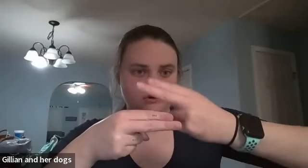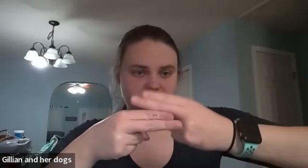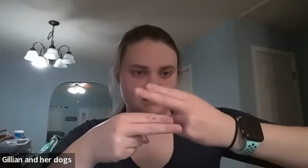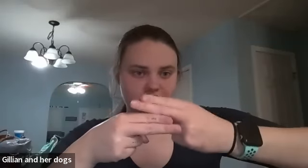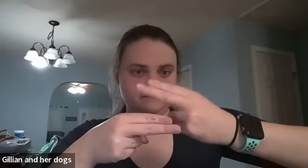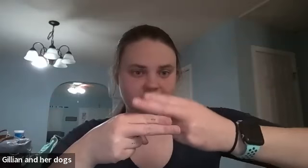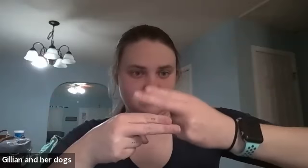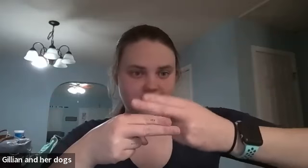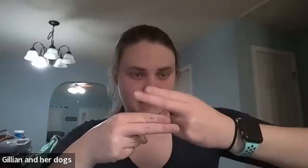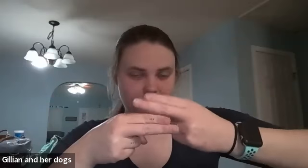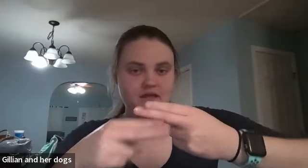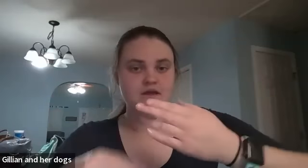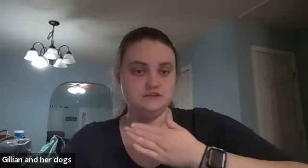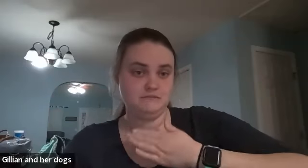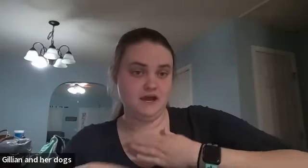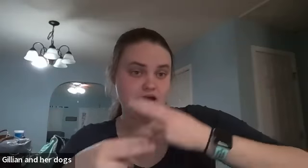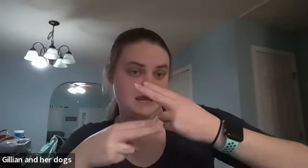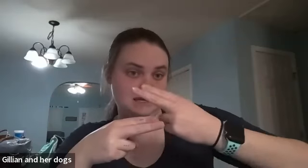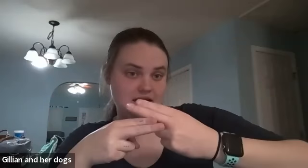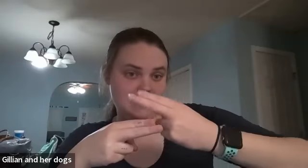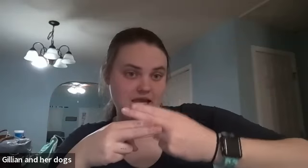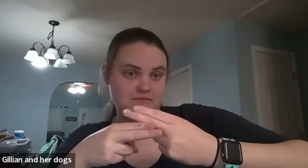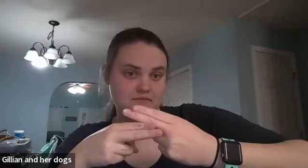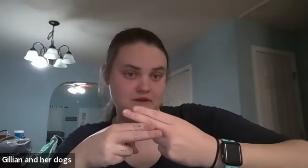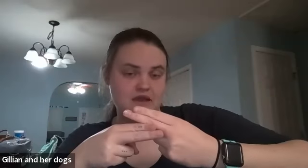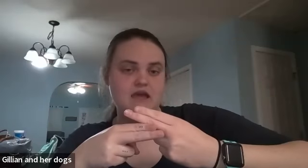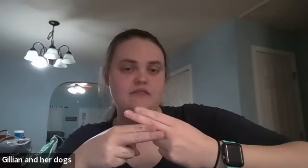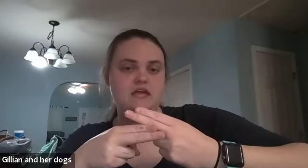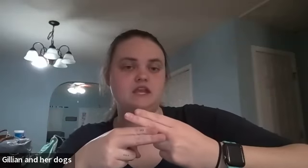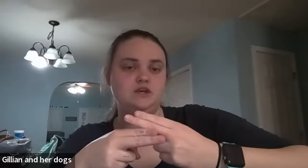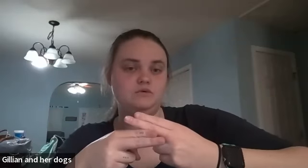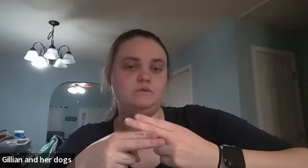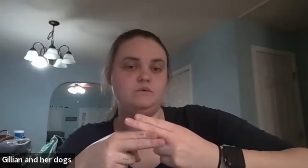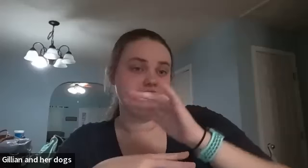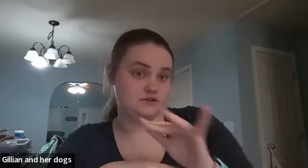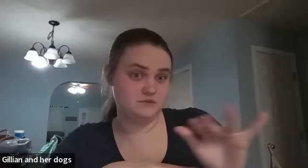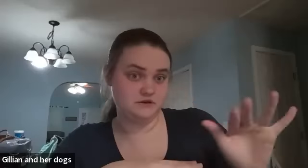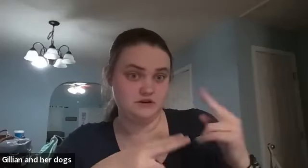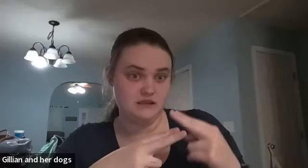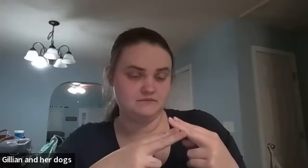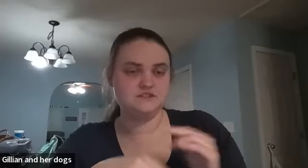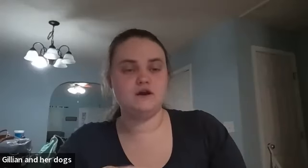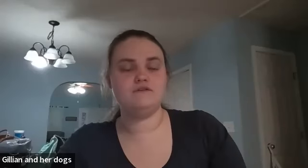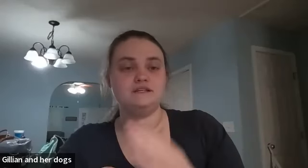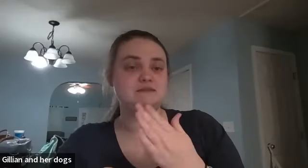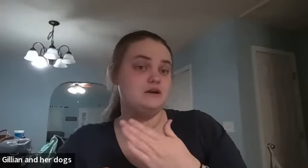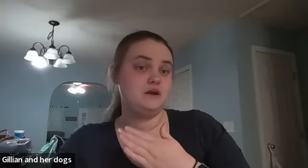on top, name. So my name, and then you will finger spell your name. So for example, I'd go